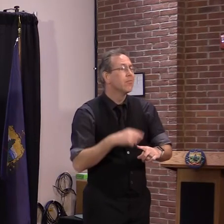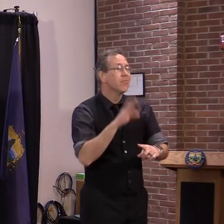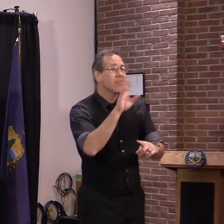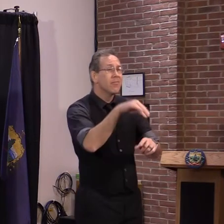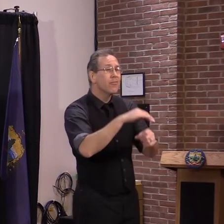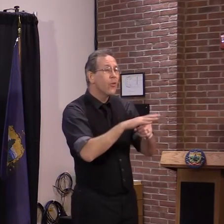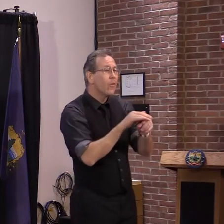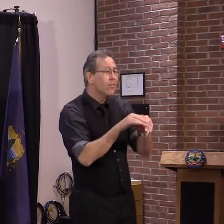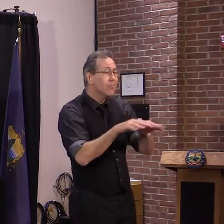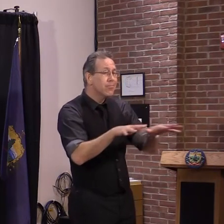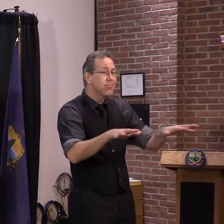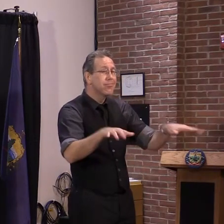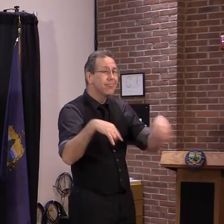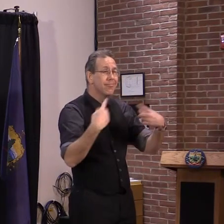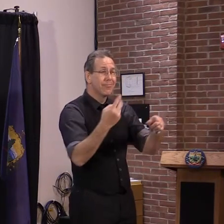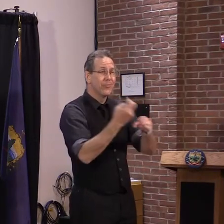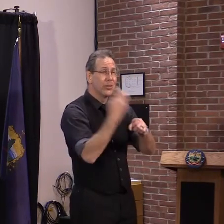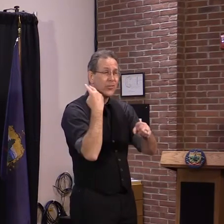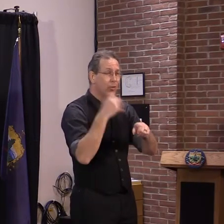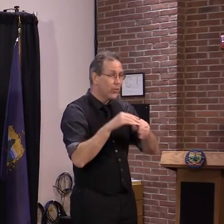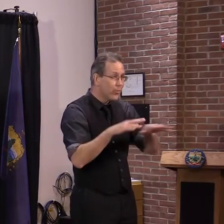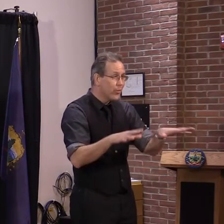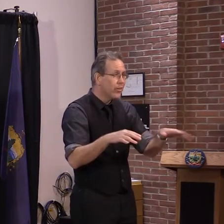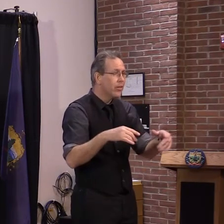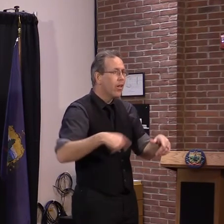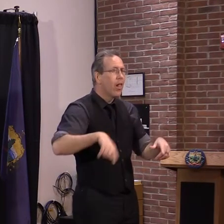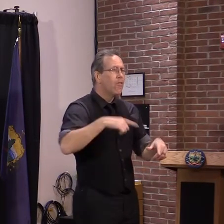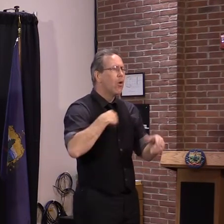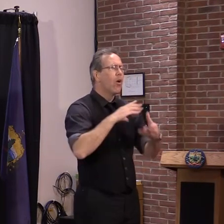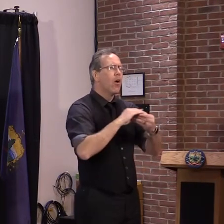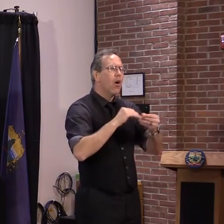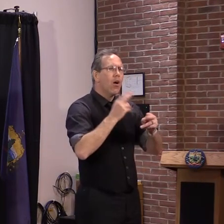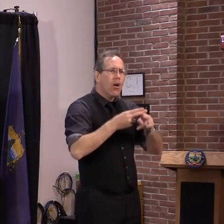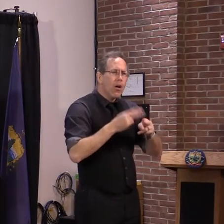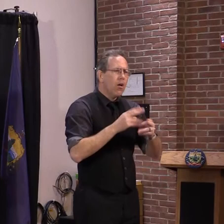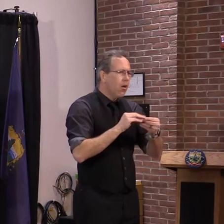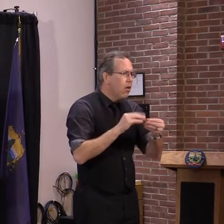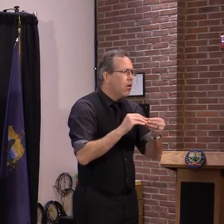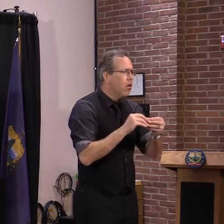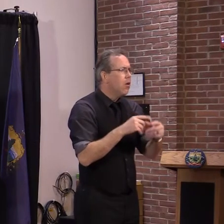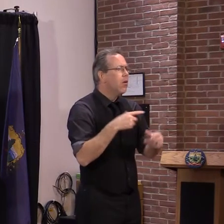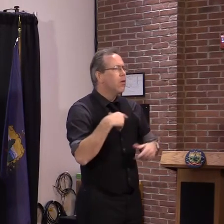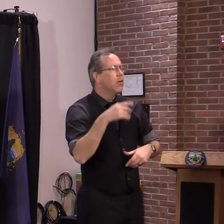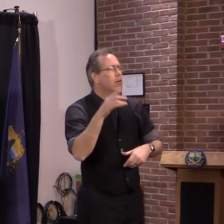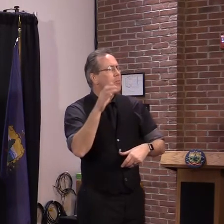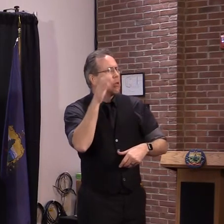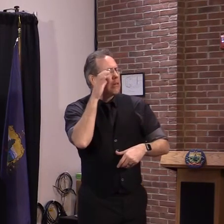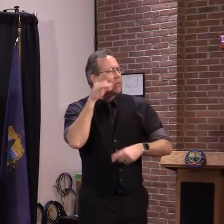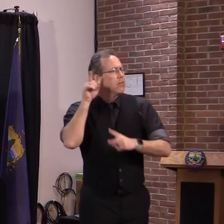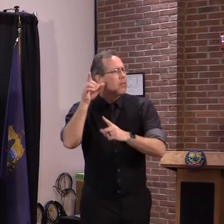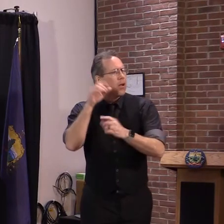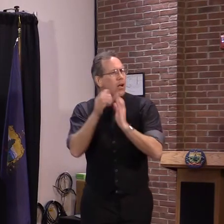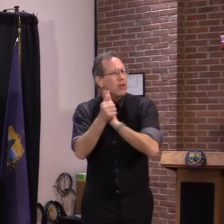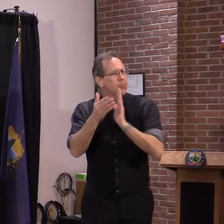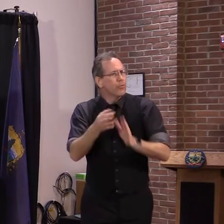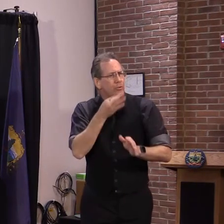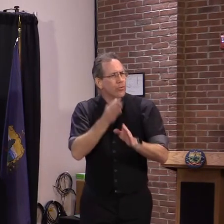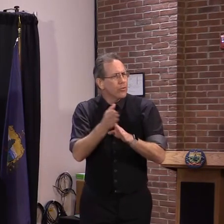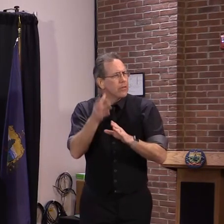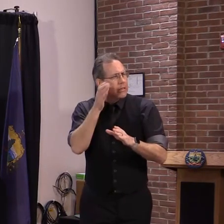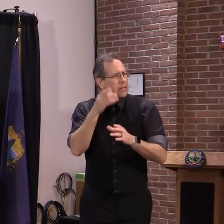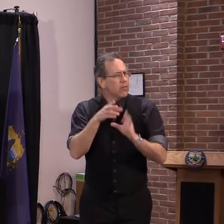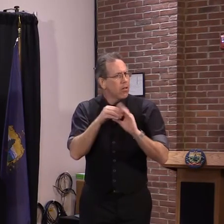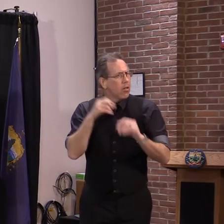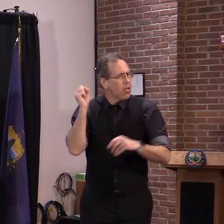heard us talk, all of us, talk about listening to the health experts, watching the data, listening to